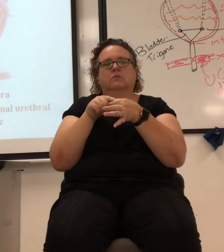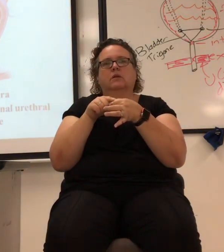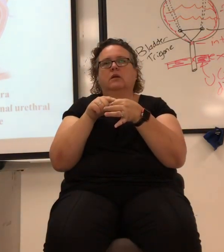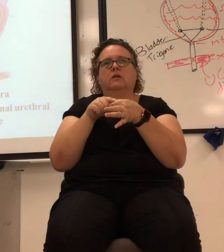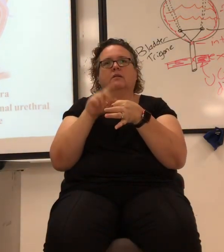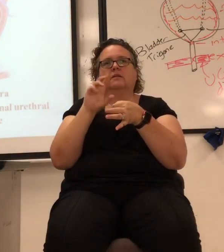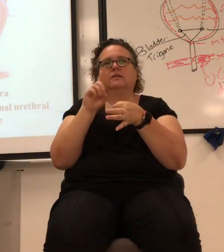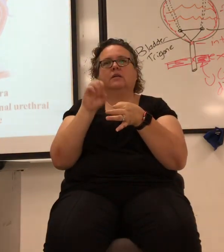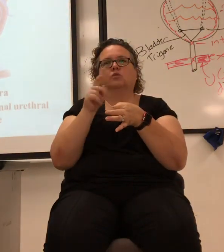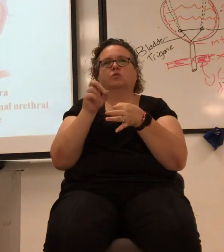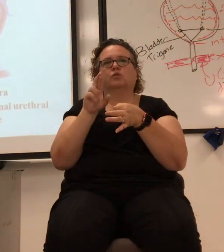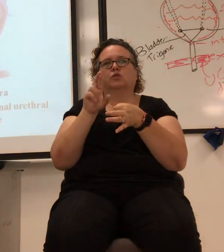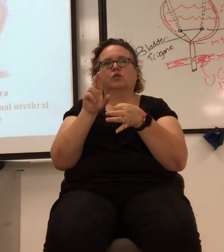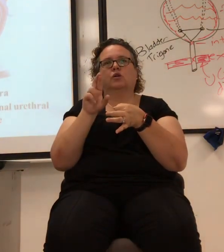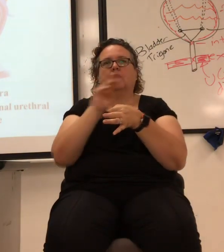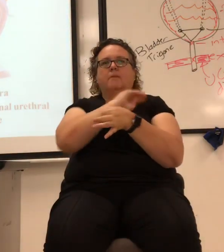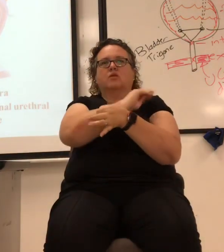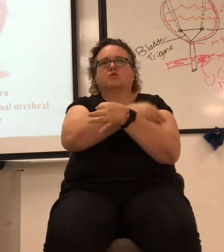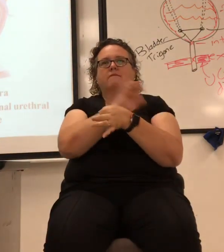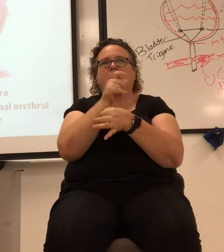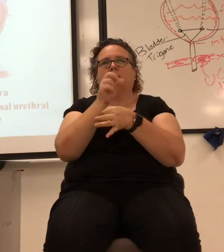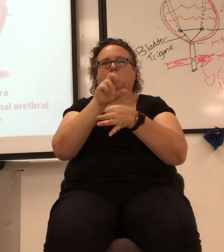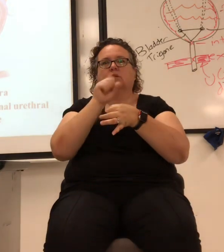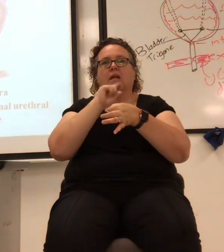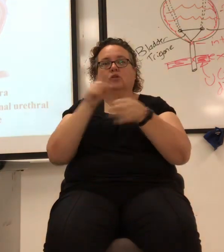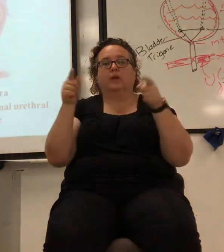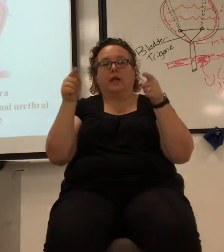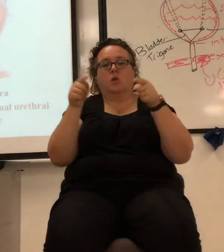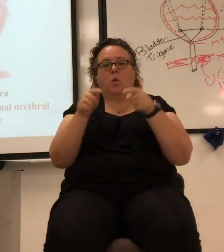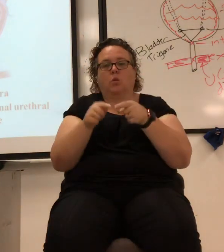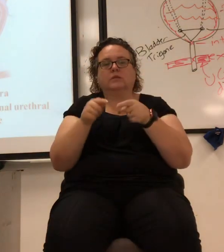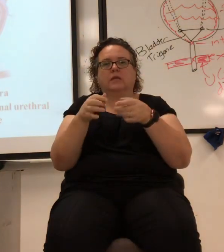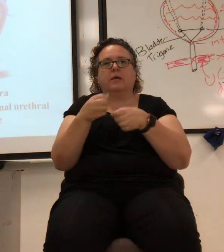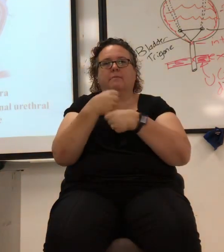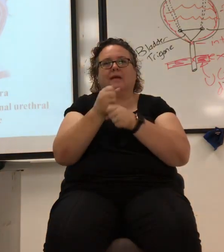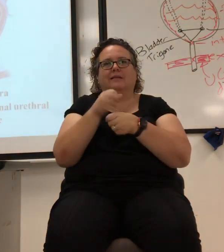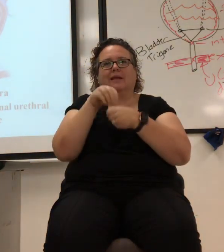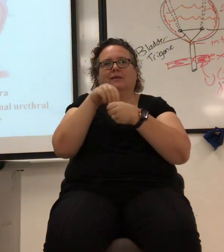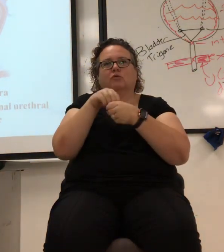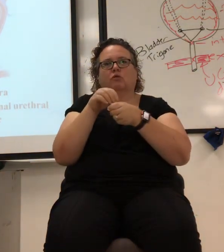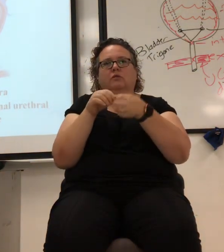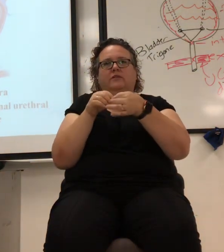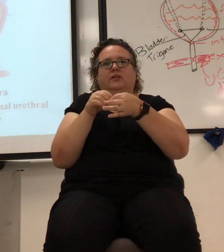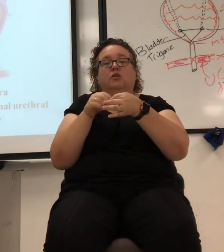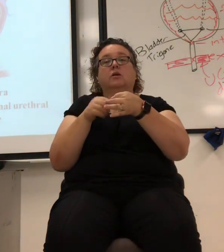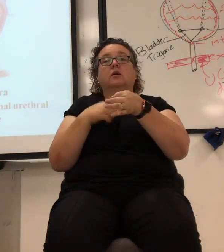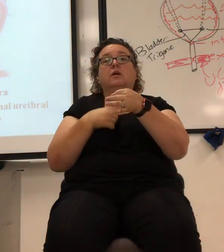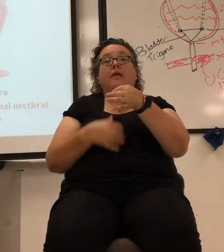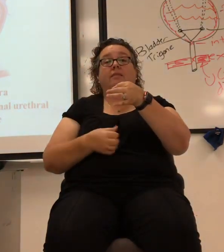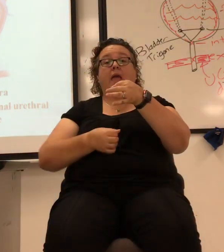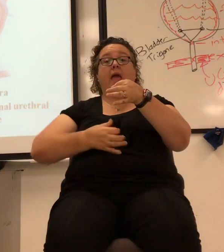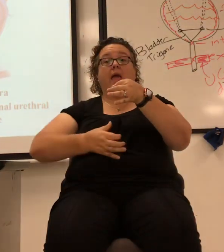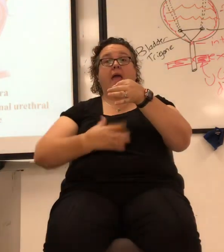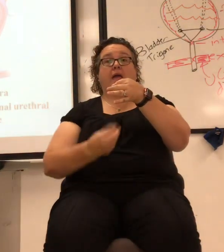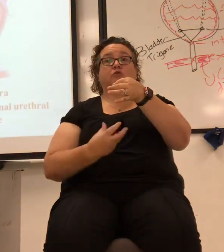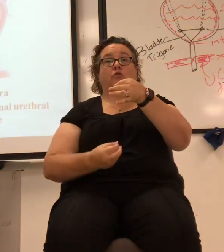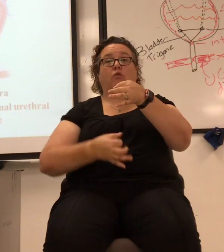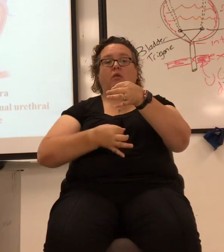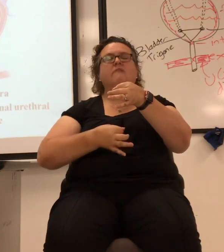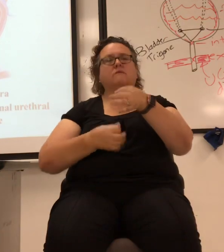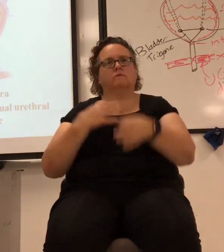The female urethra is much shorter, a couple of inches, but same equipment is still there in terms of the bladder and